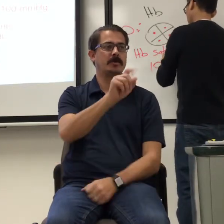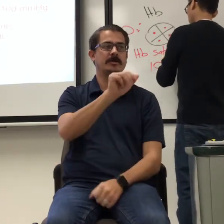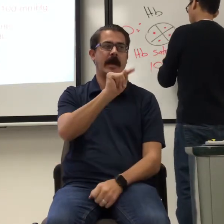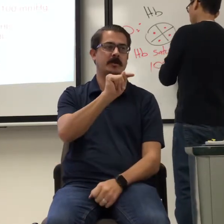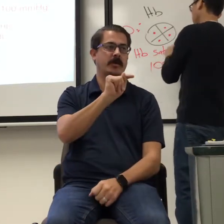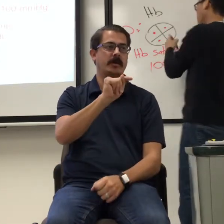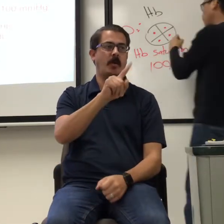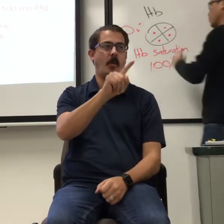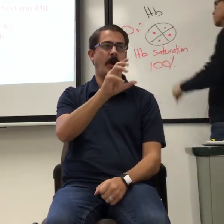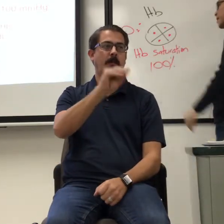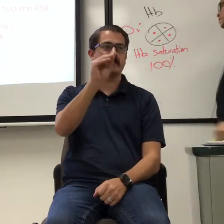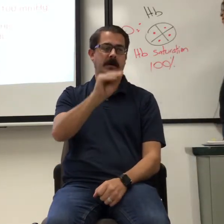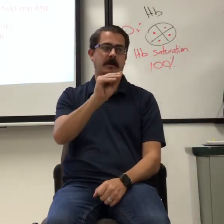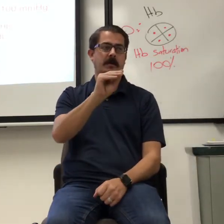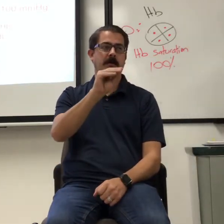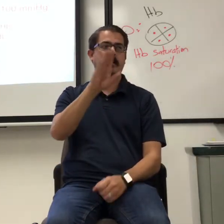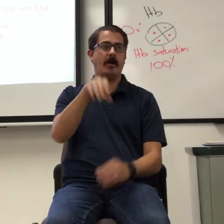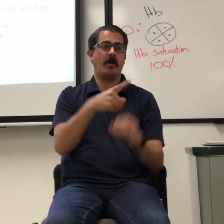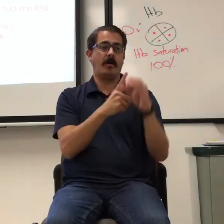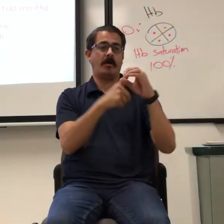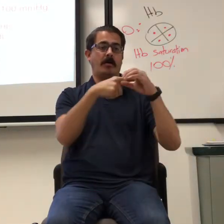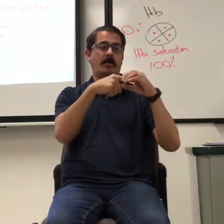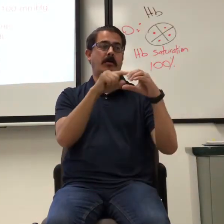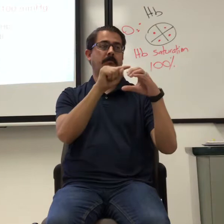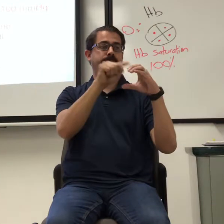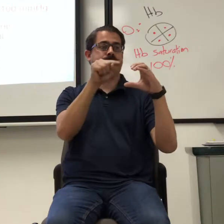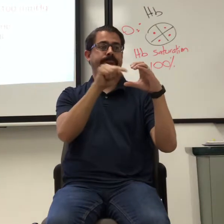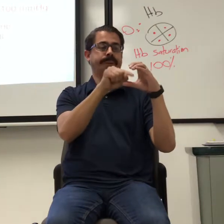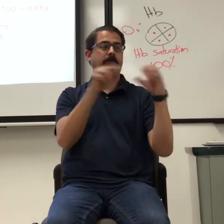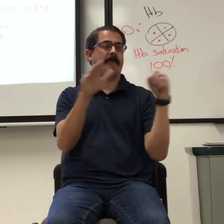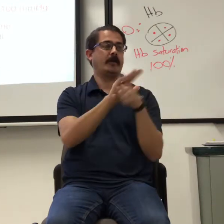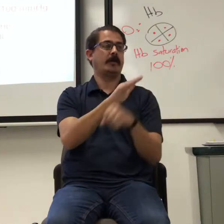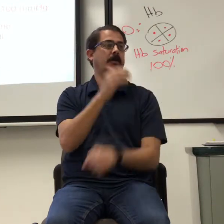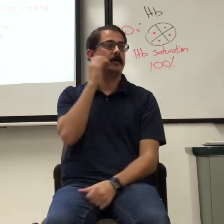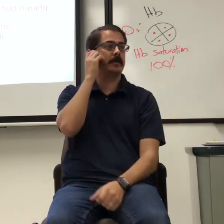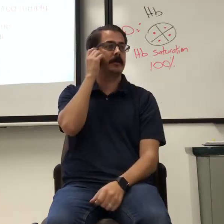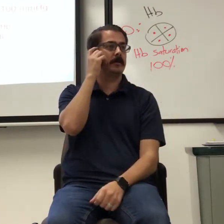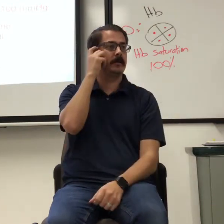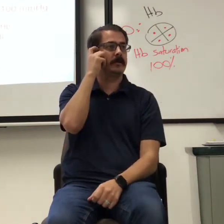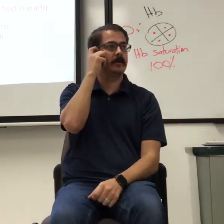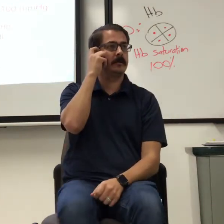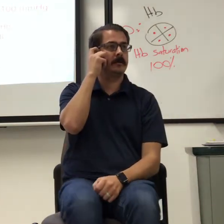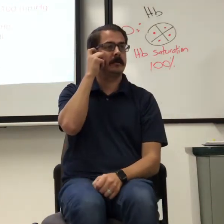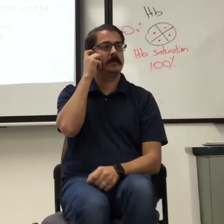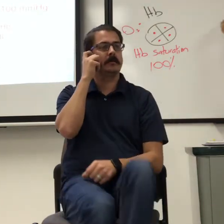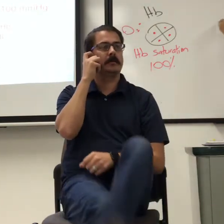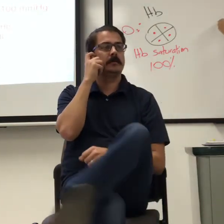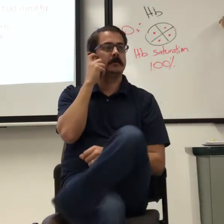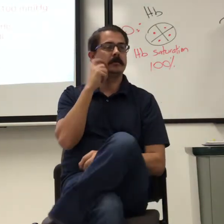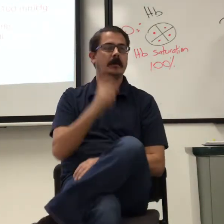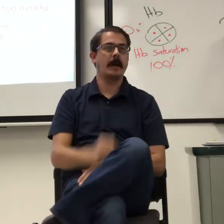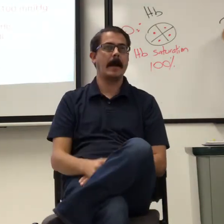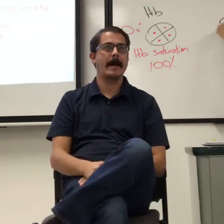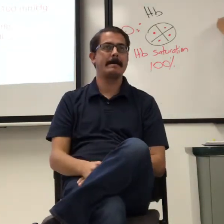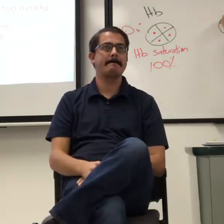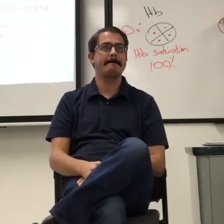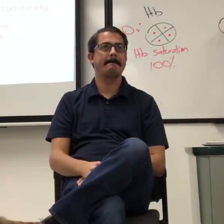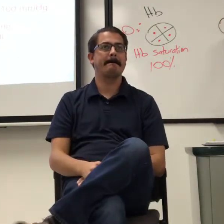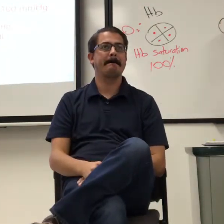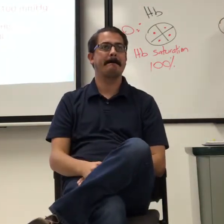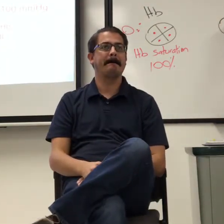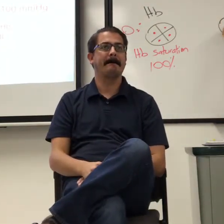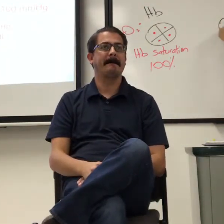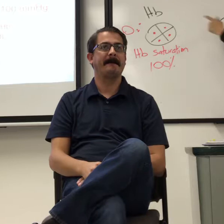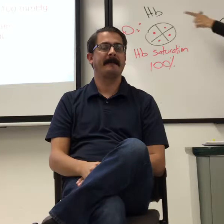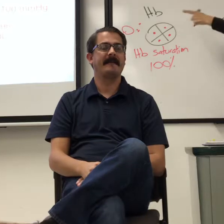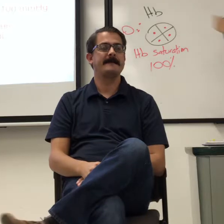100% because all 4 spaces are occupied. They draw